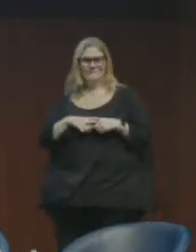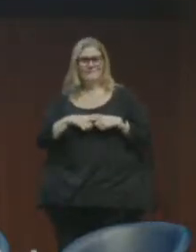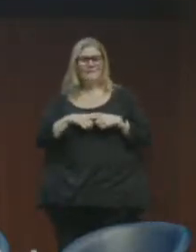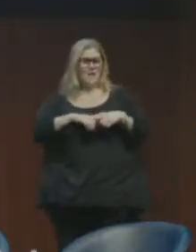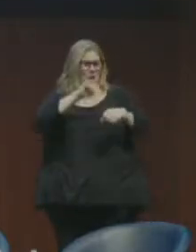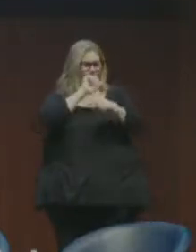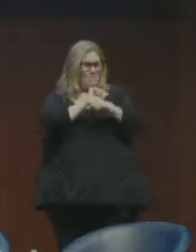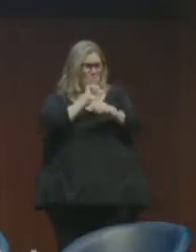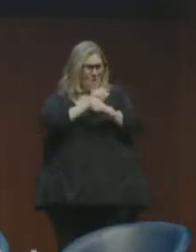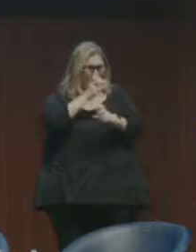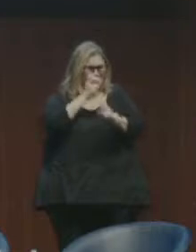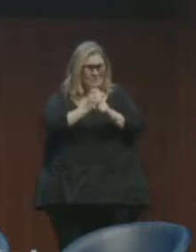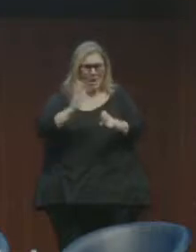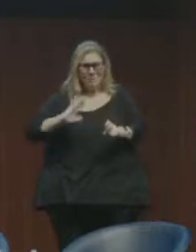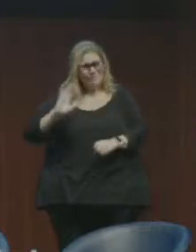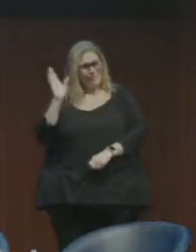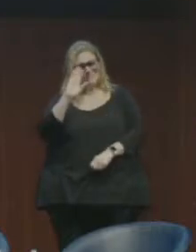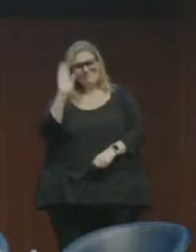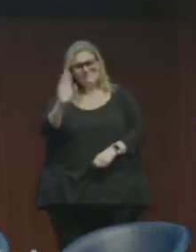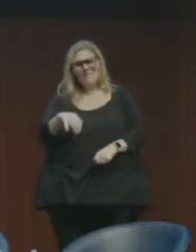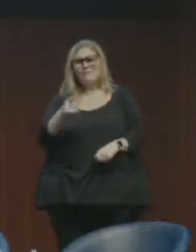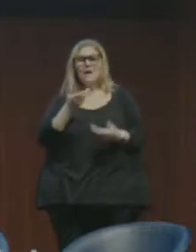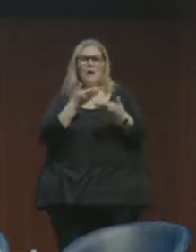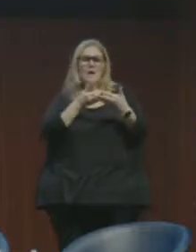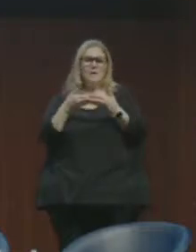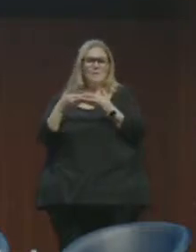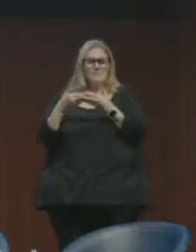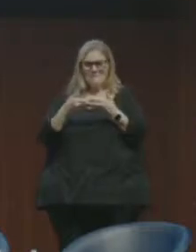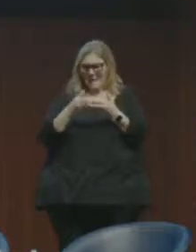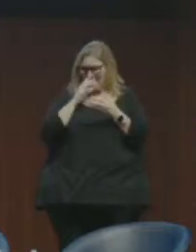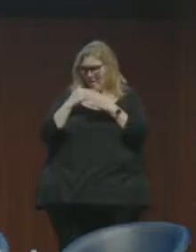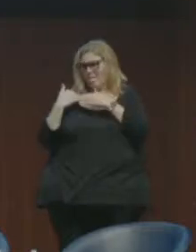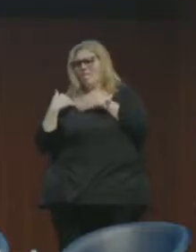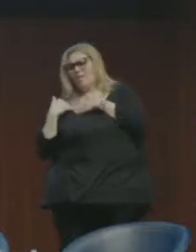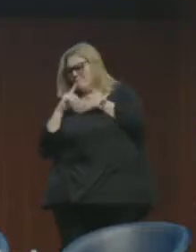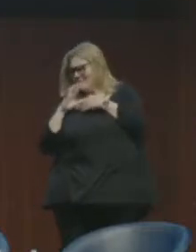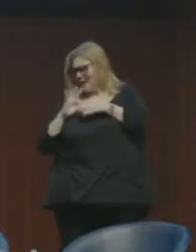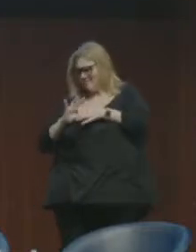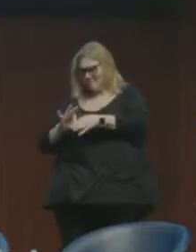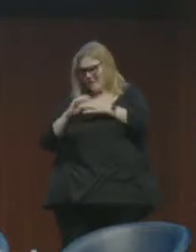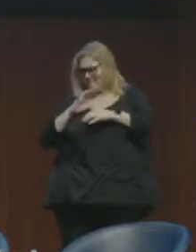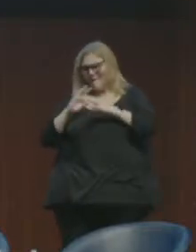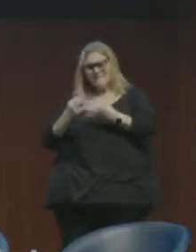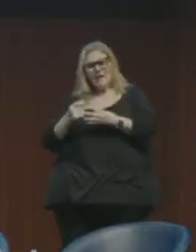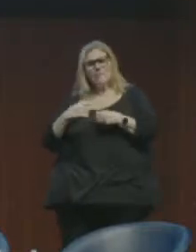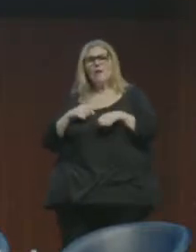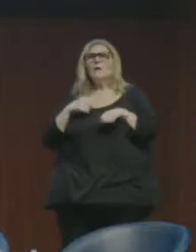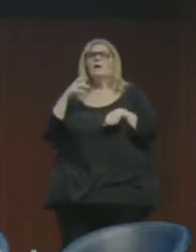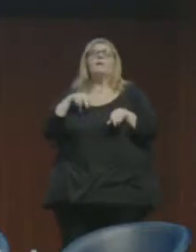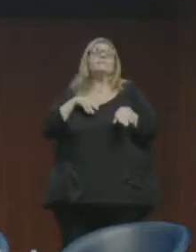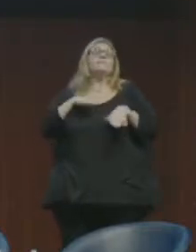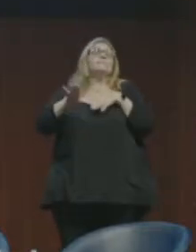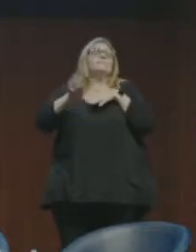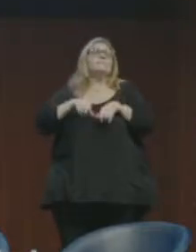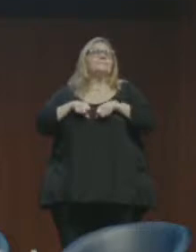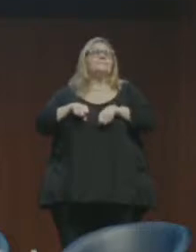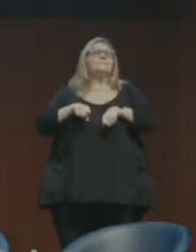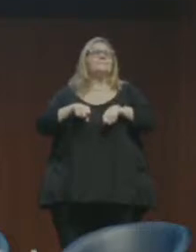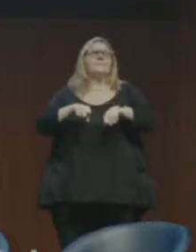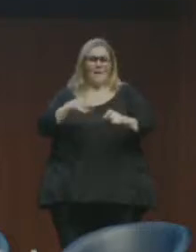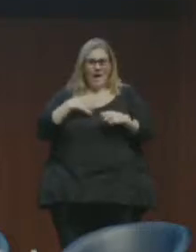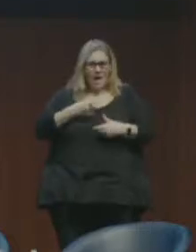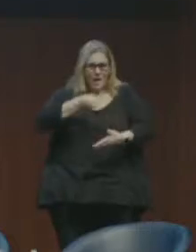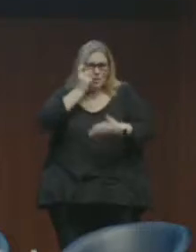never been this hard. Baby, unrelated burden, pushed along Avenue Dank. Price